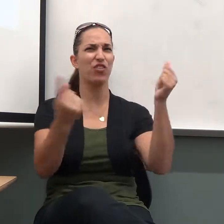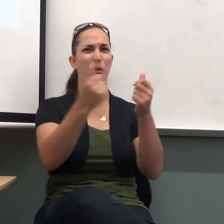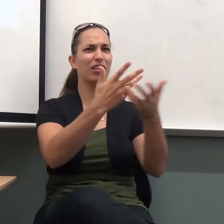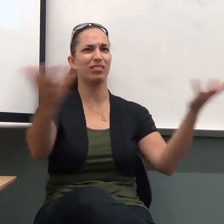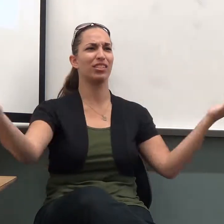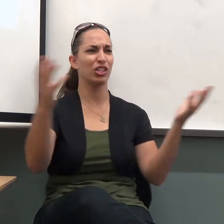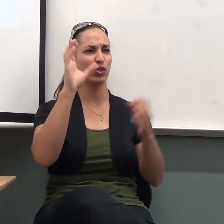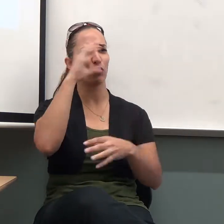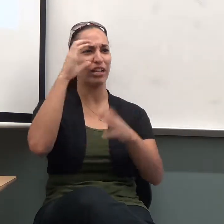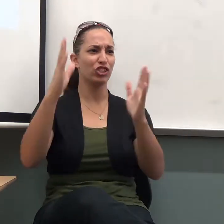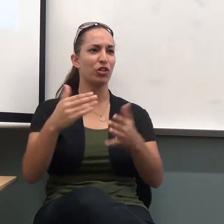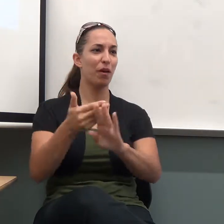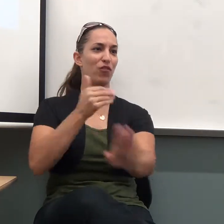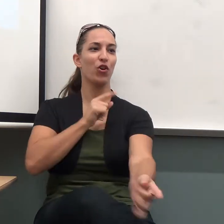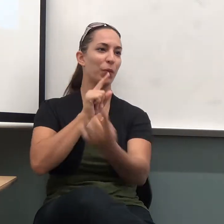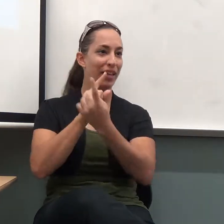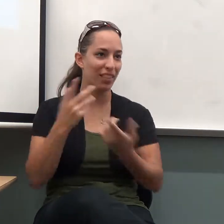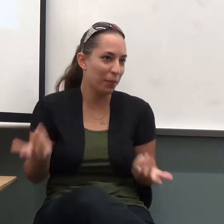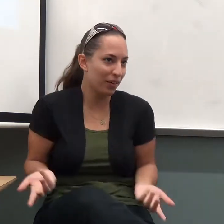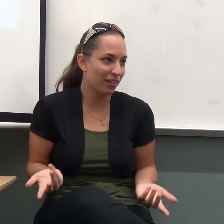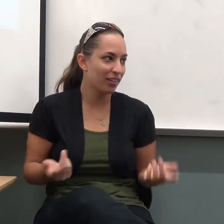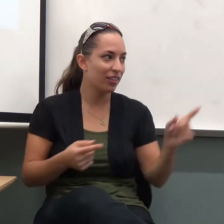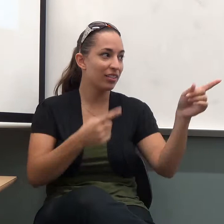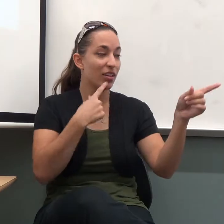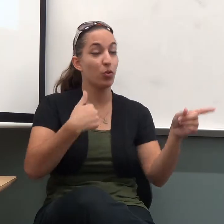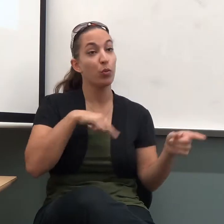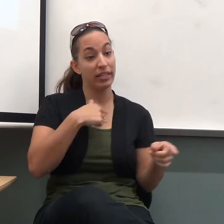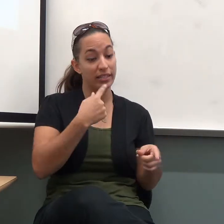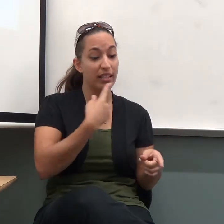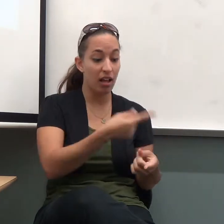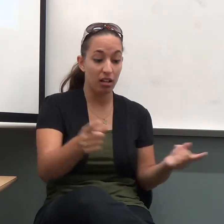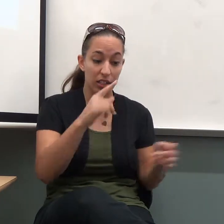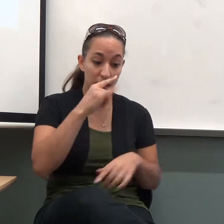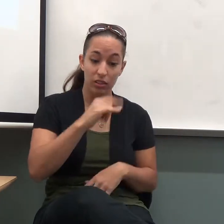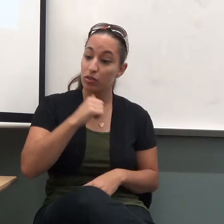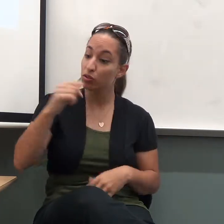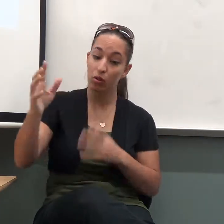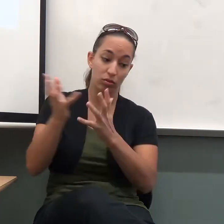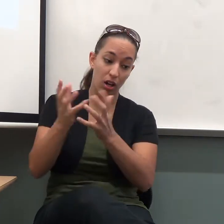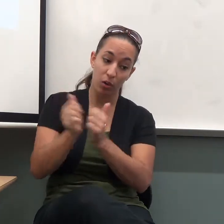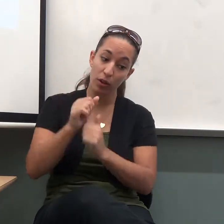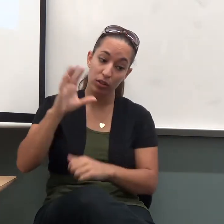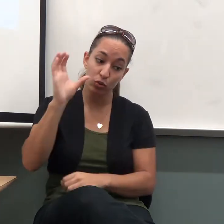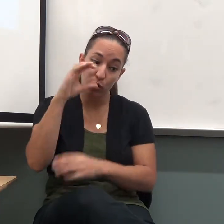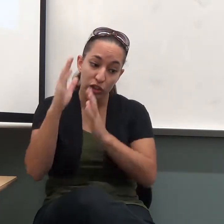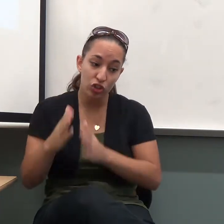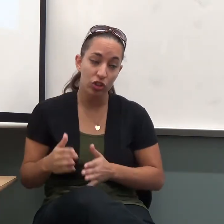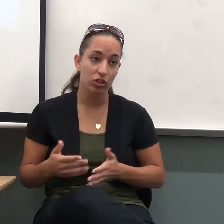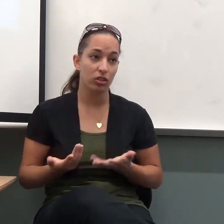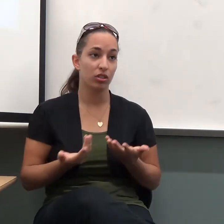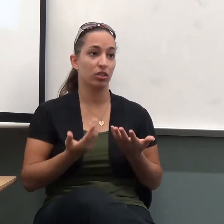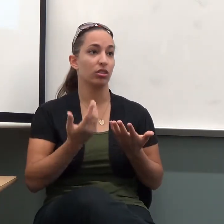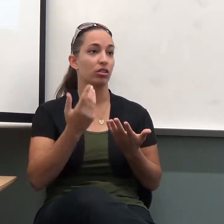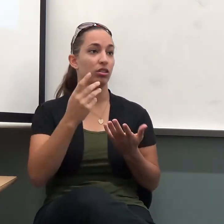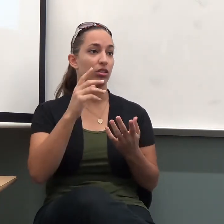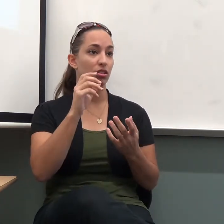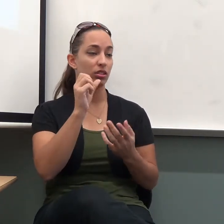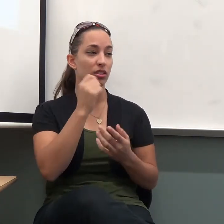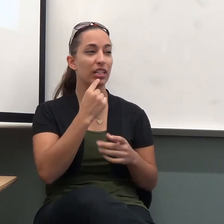point. We tell kids not to talk to strangers. Okay? You're on the right track. So but how do I word that into a